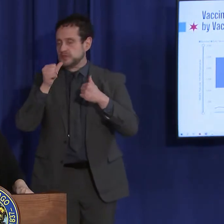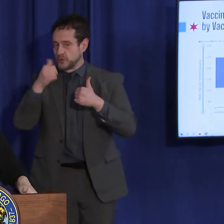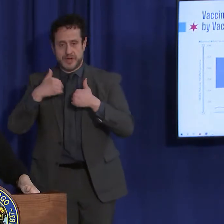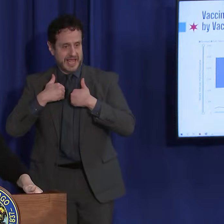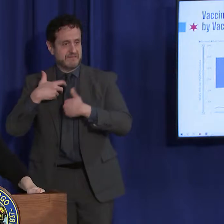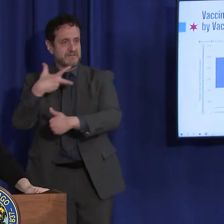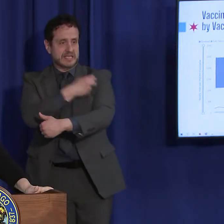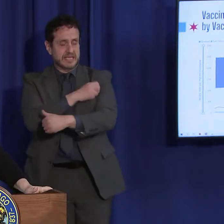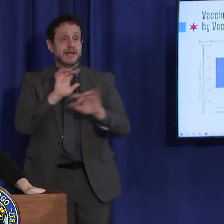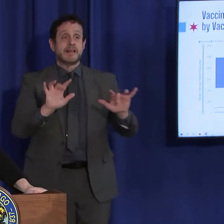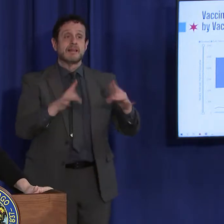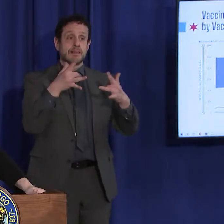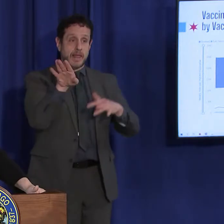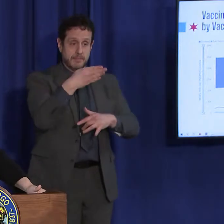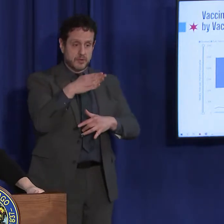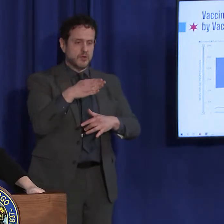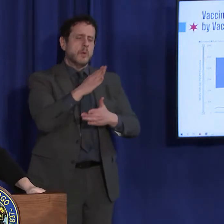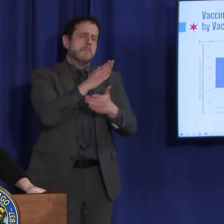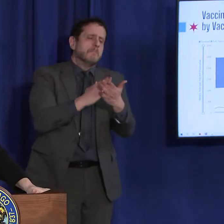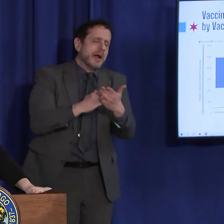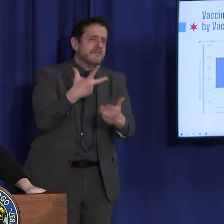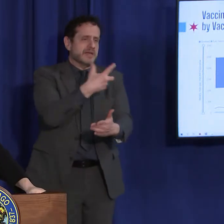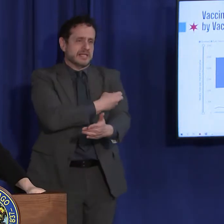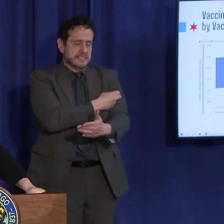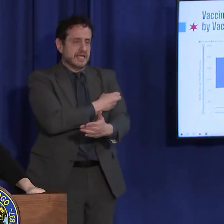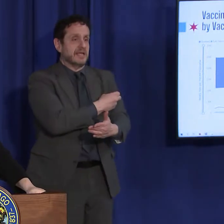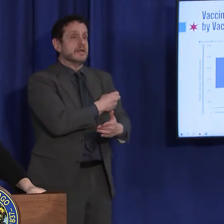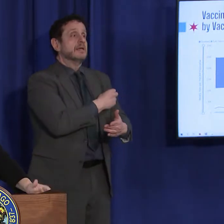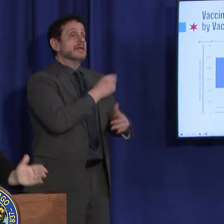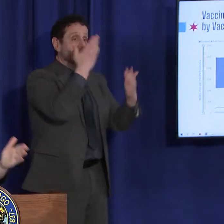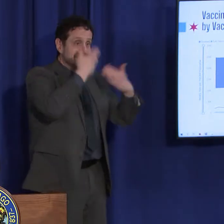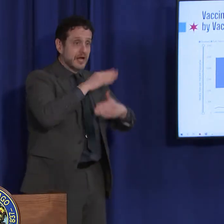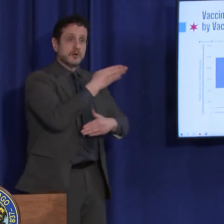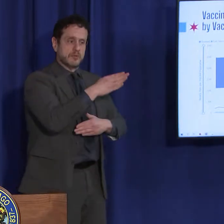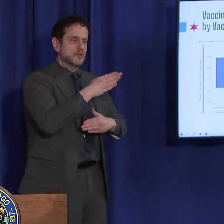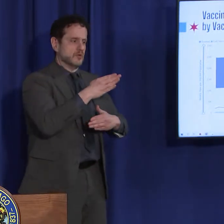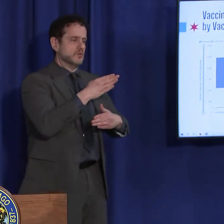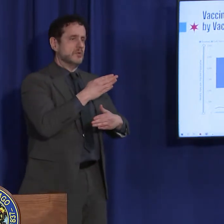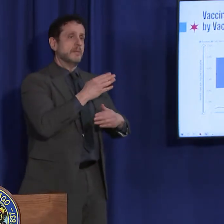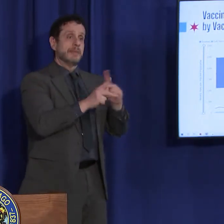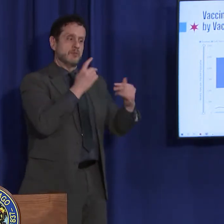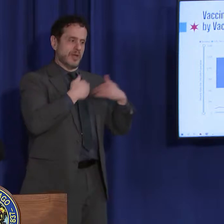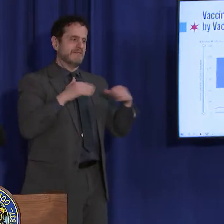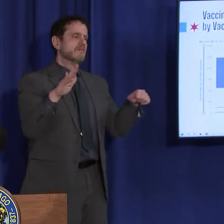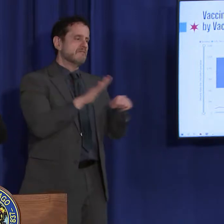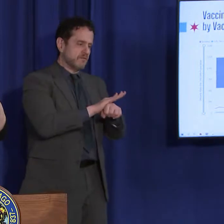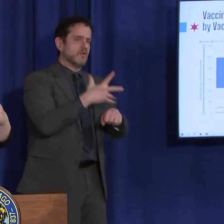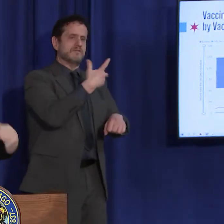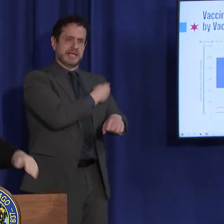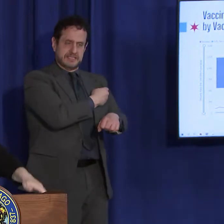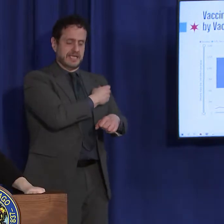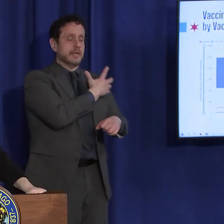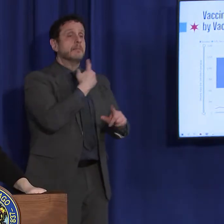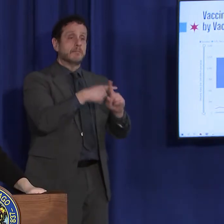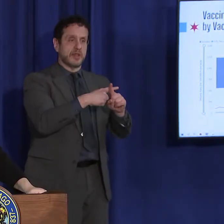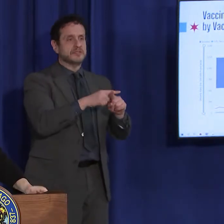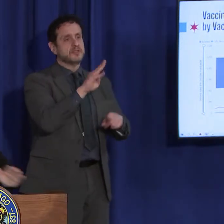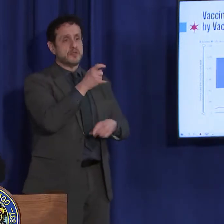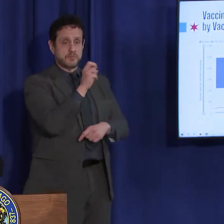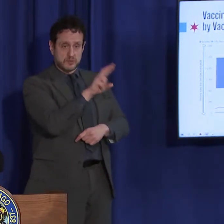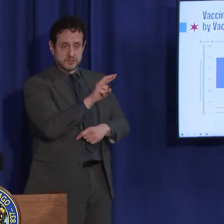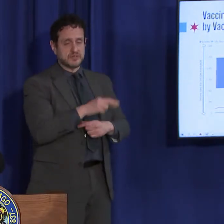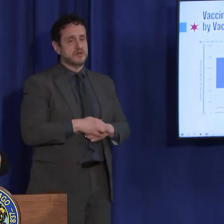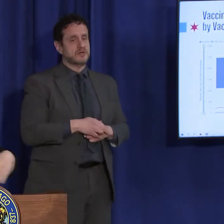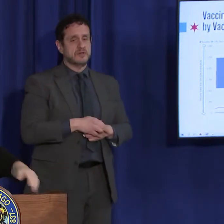and in dark blue fully vaccinated and boosted Chicagoans. And we've been updating this so that this isn't even reflecting the peak